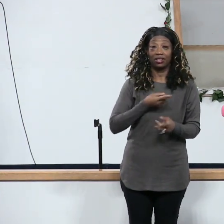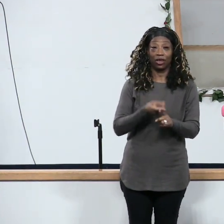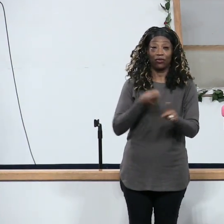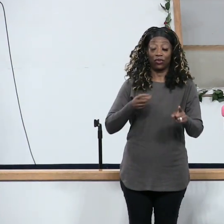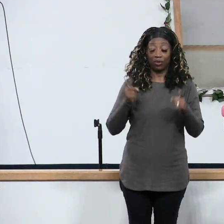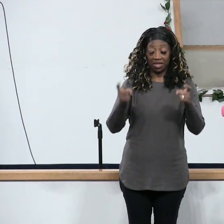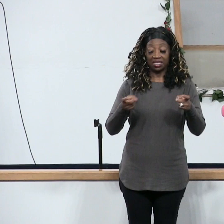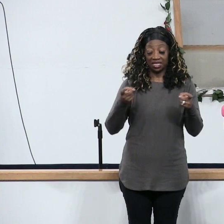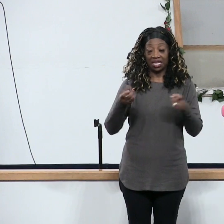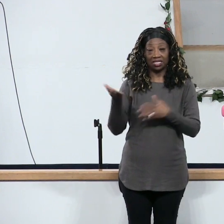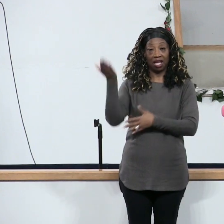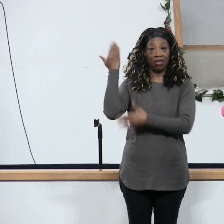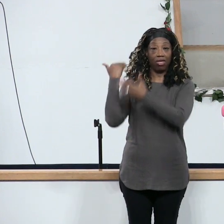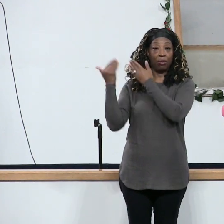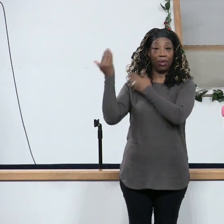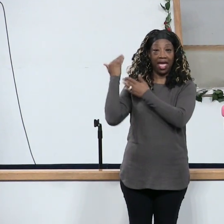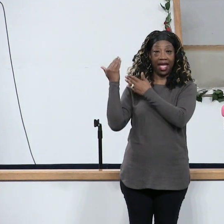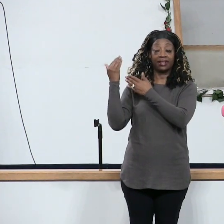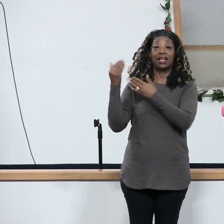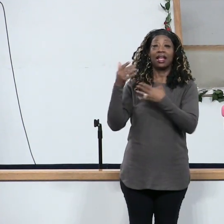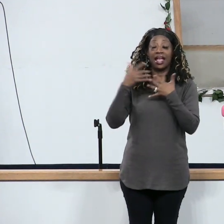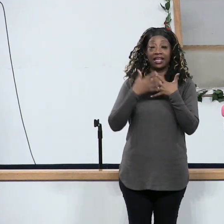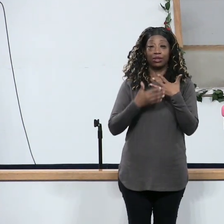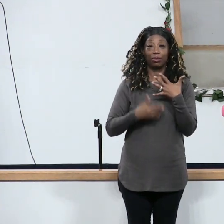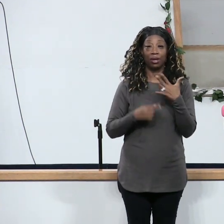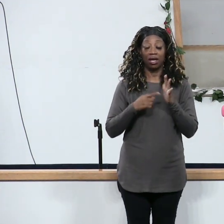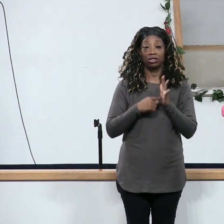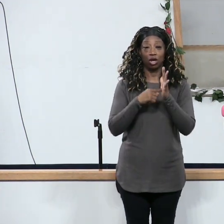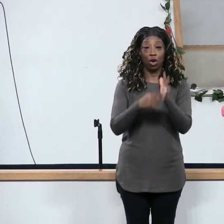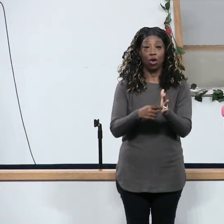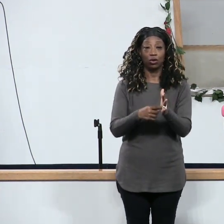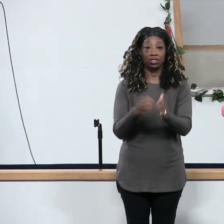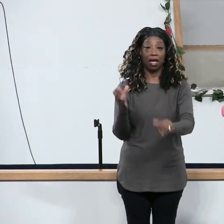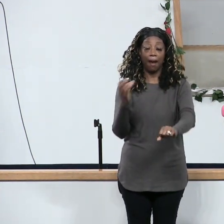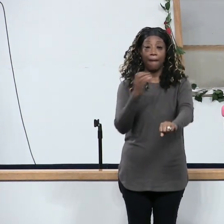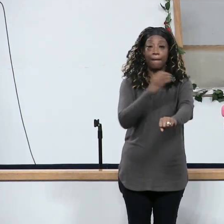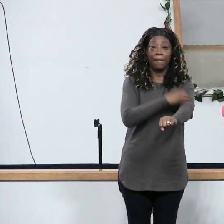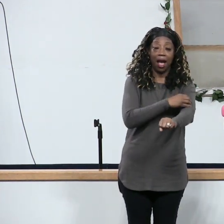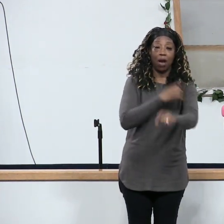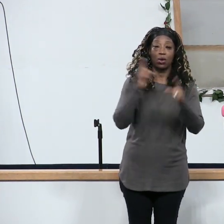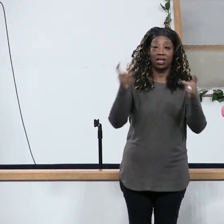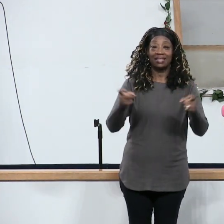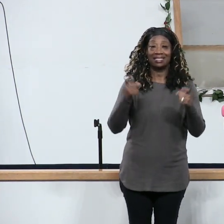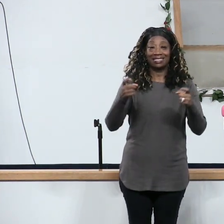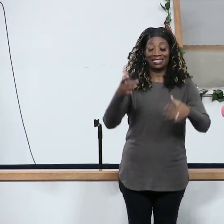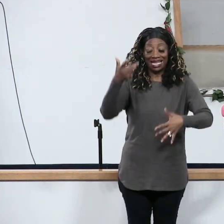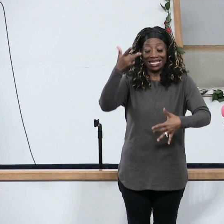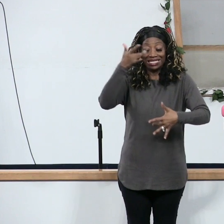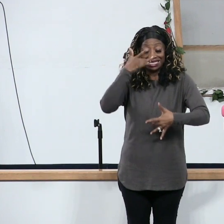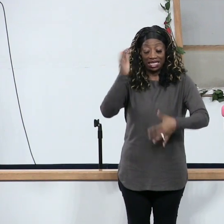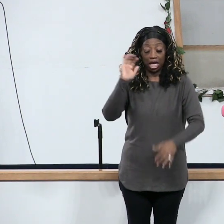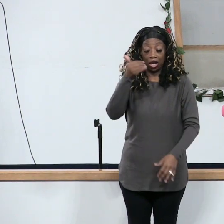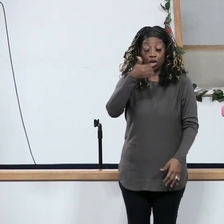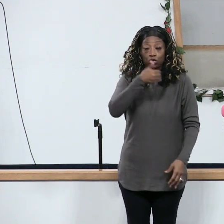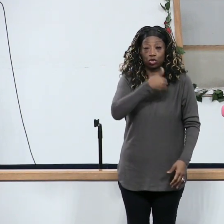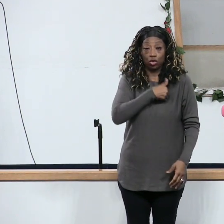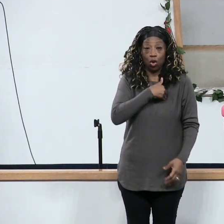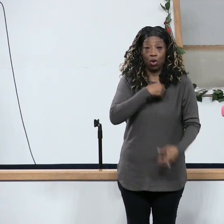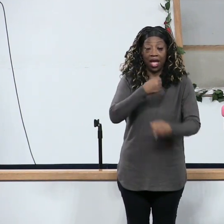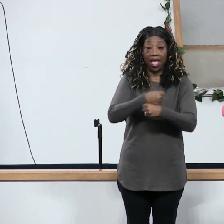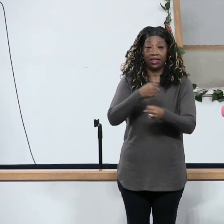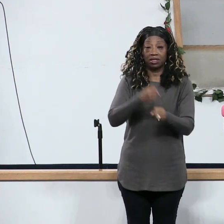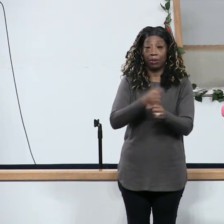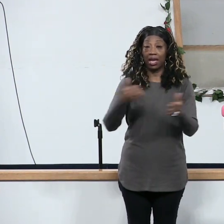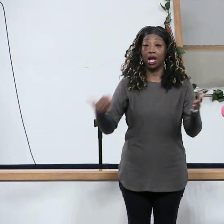we have done. His blood still has power to cleanse the sin-sick soul and to make us